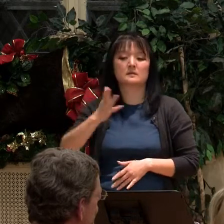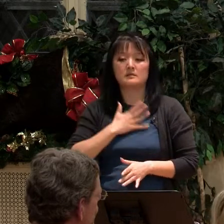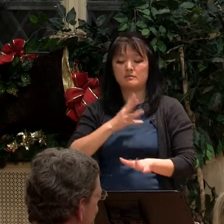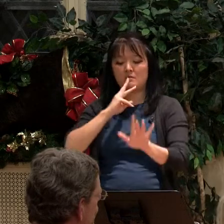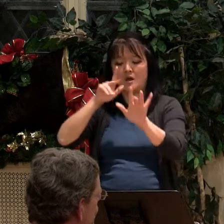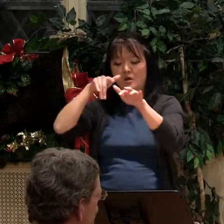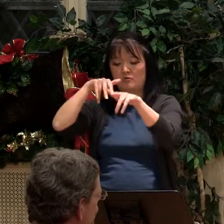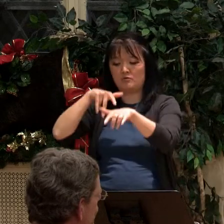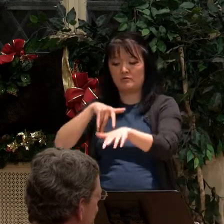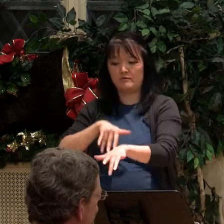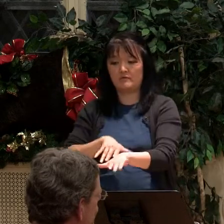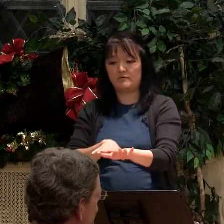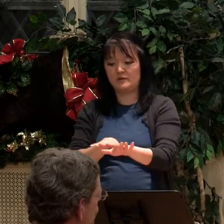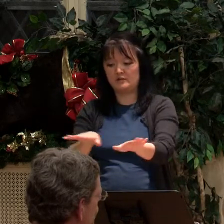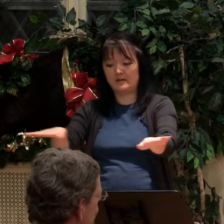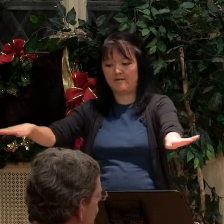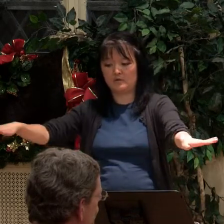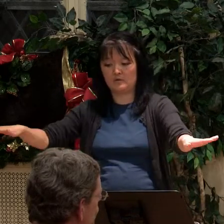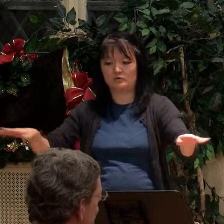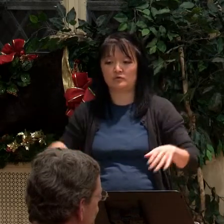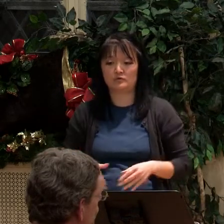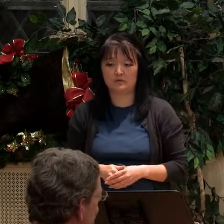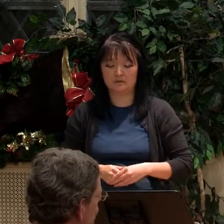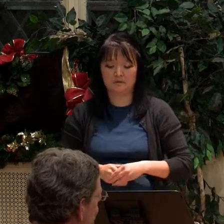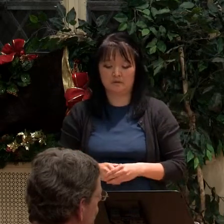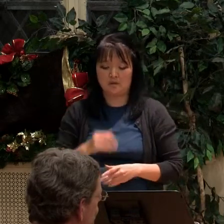has diverged its own way.